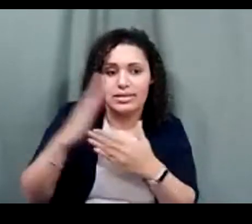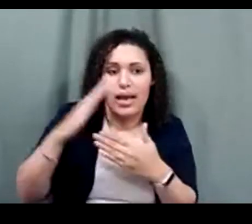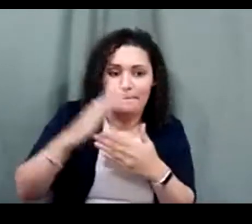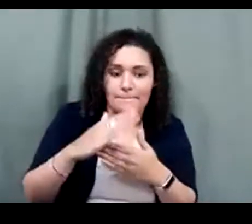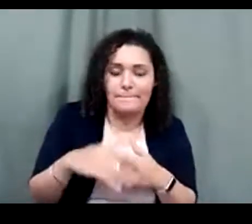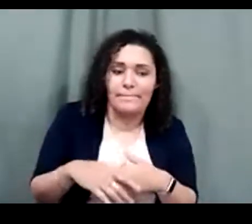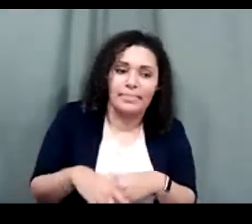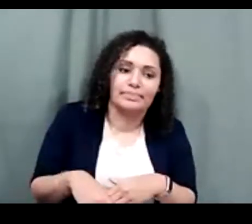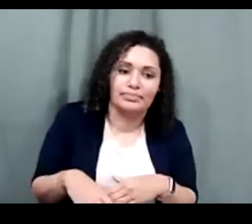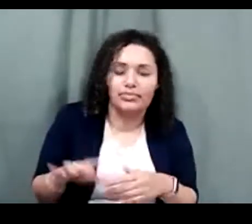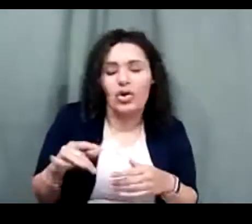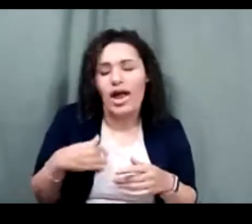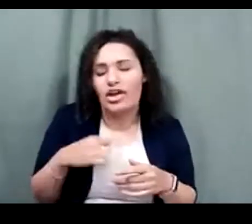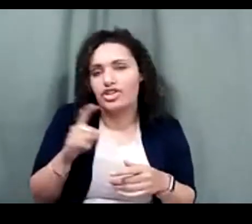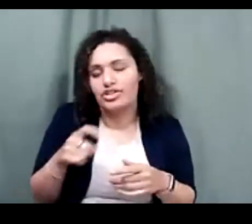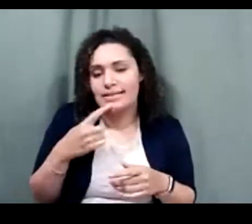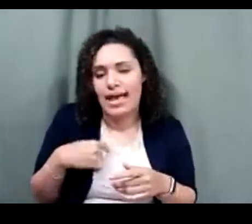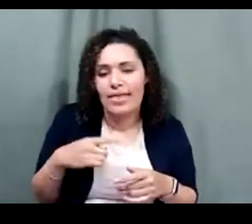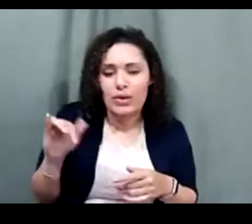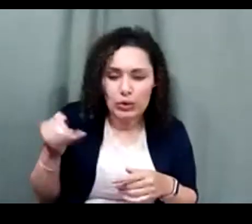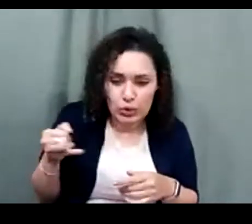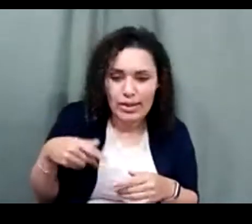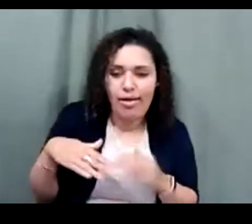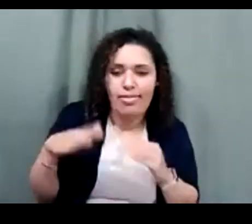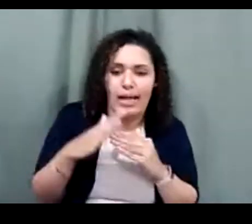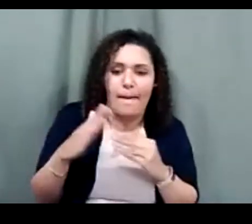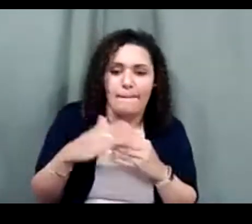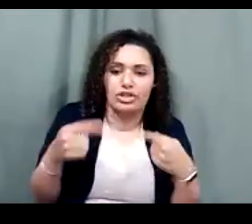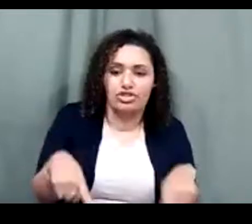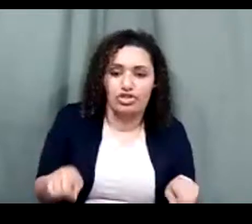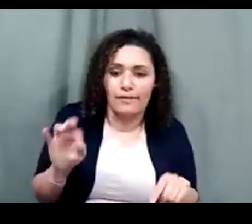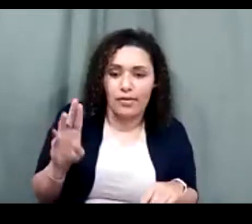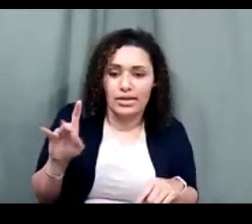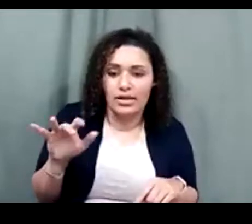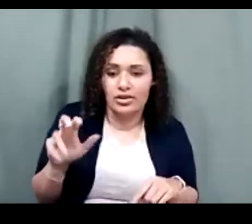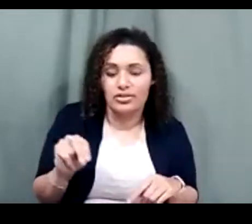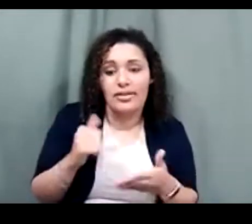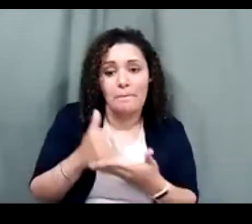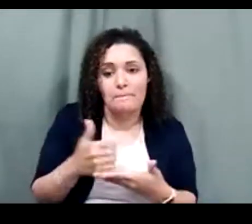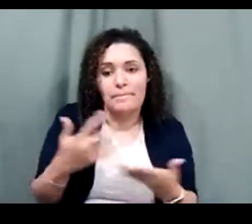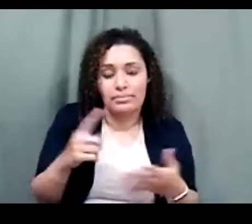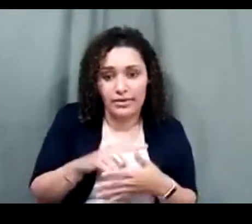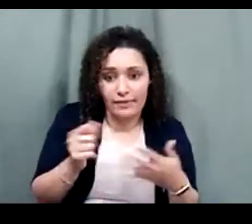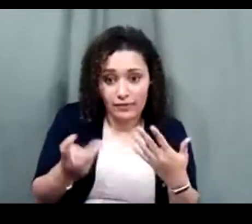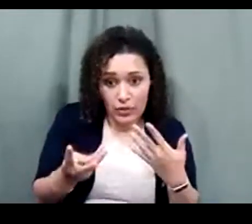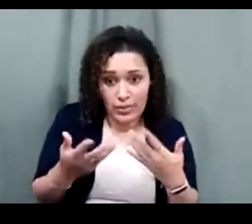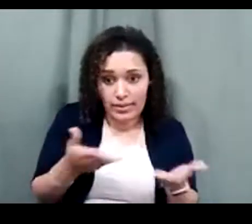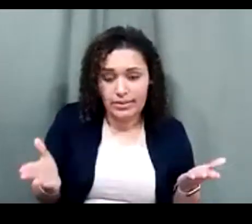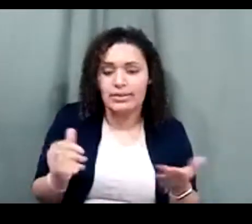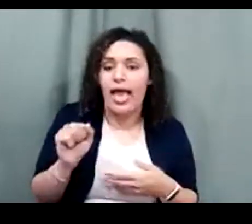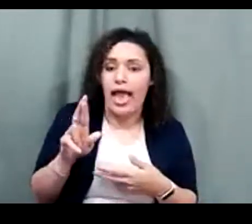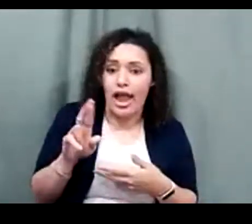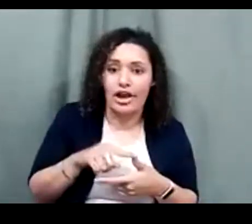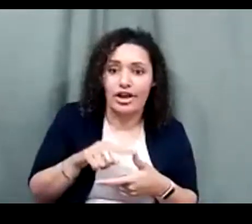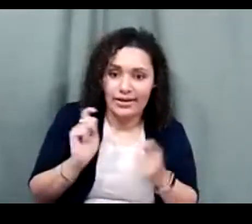juice, the top of the juice, I should say, through fermentation. And so that accomplishes a lot of things. It gets air, it gives air